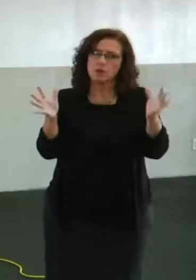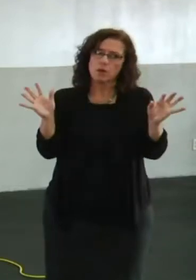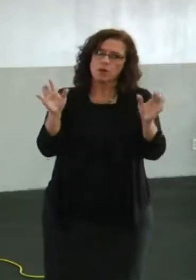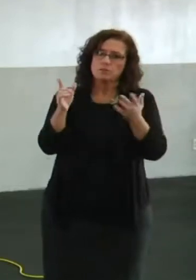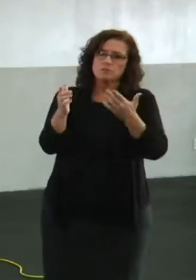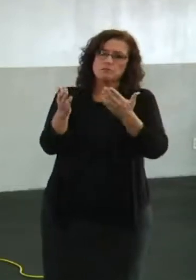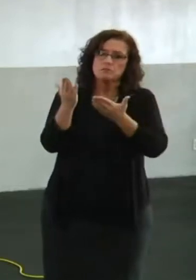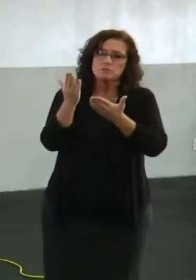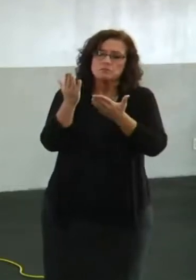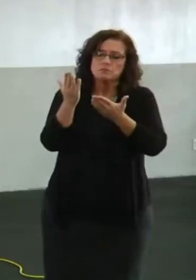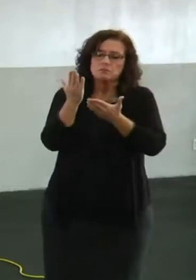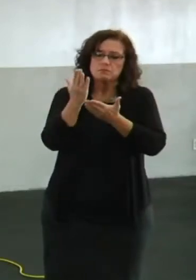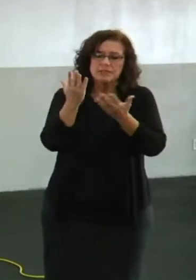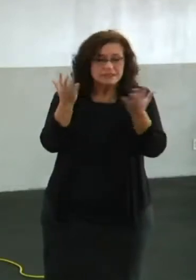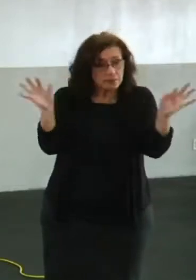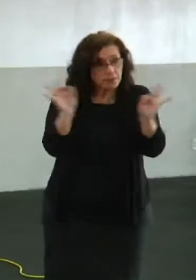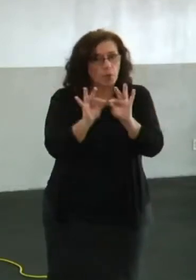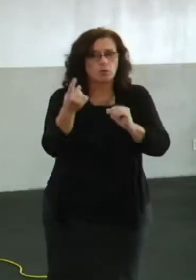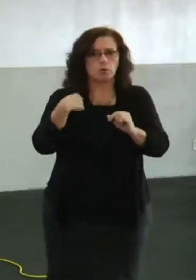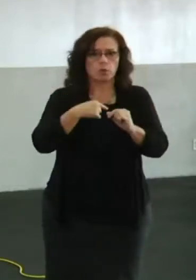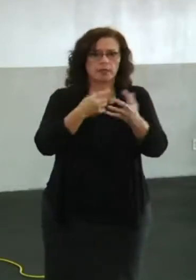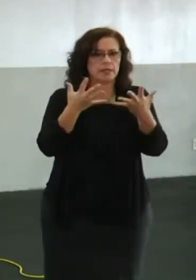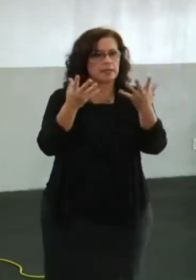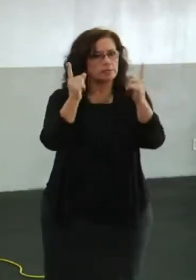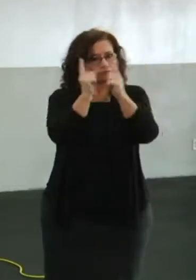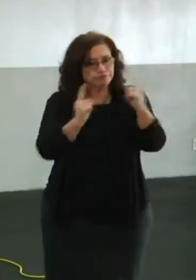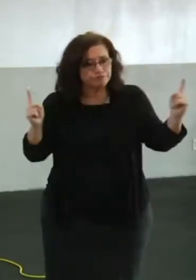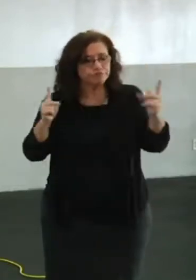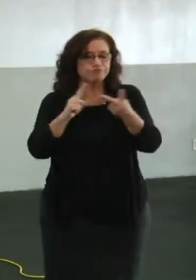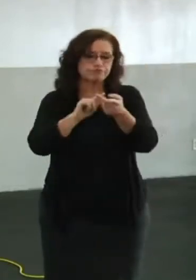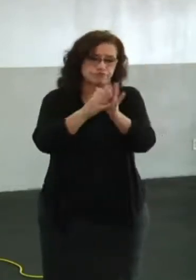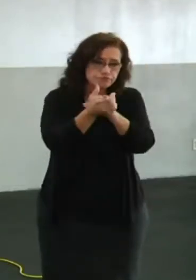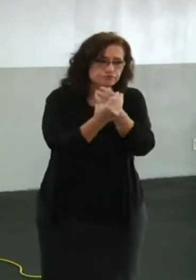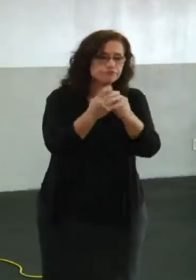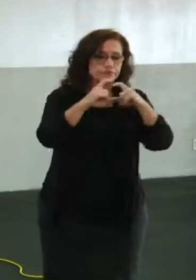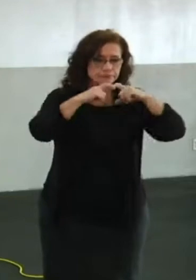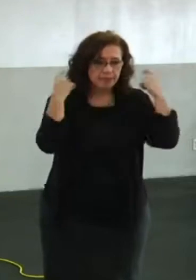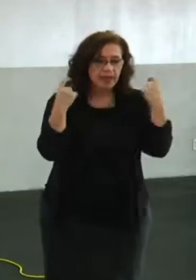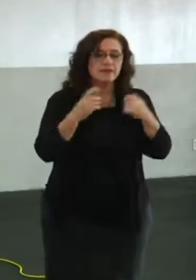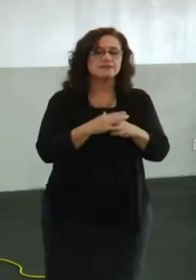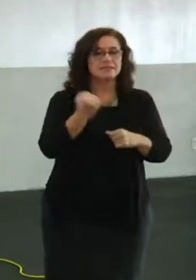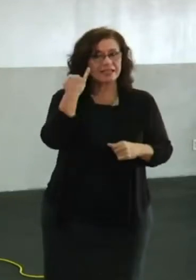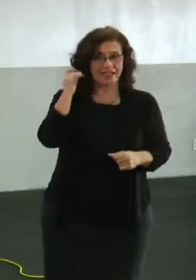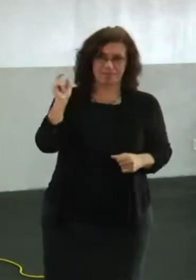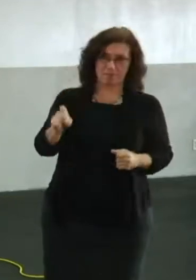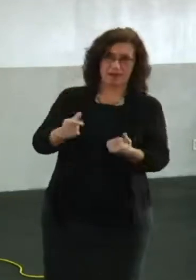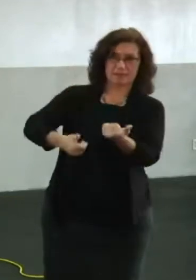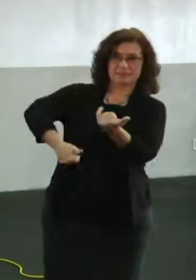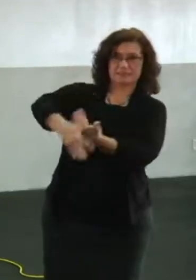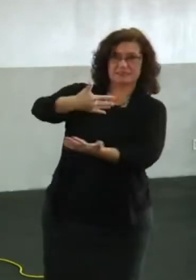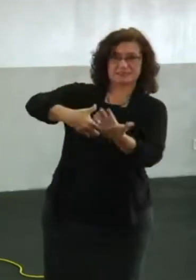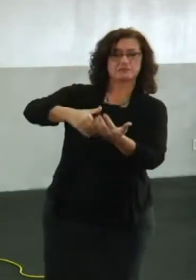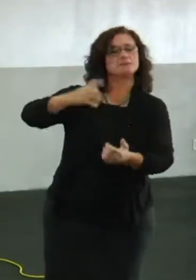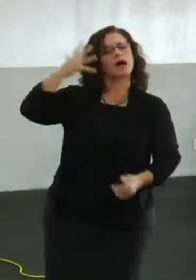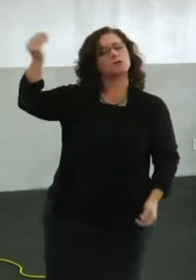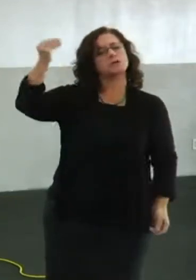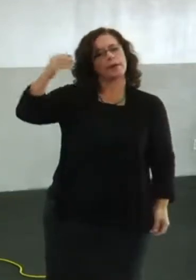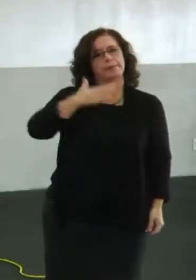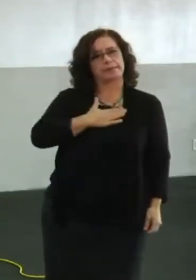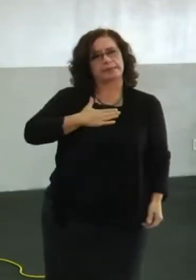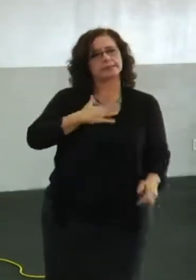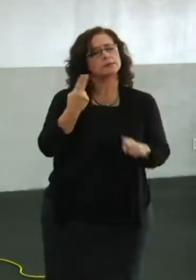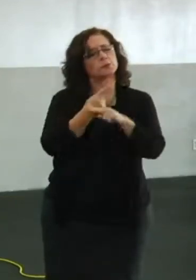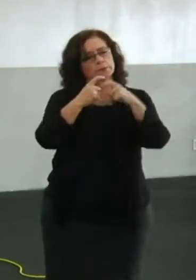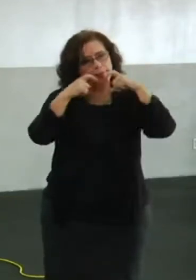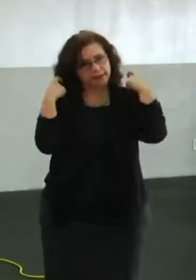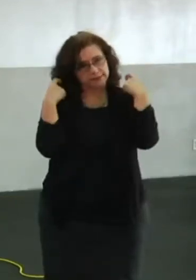and really limit the amount of people that you come in contact with. And even if you have to be around someone, please do it outside and wear a mask and stay